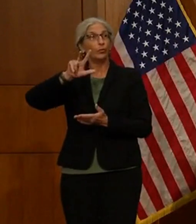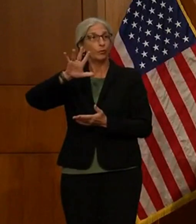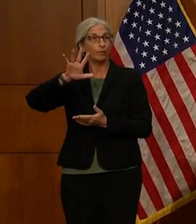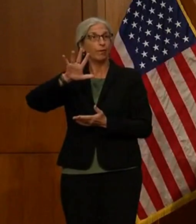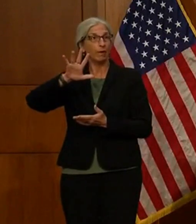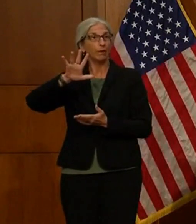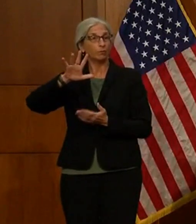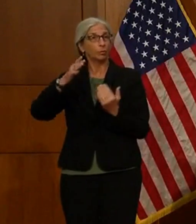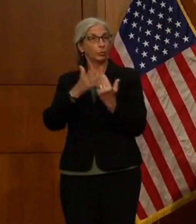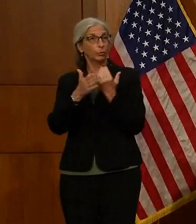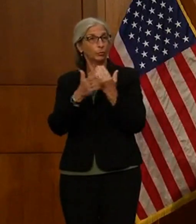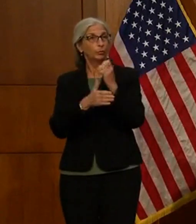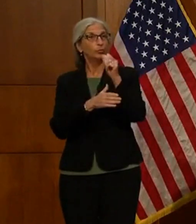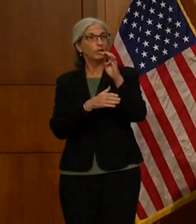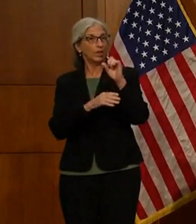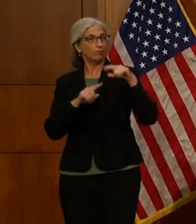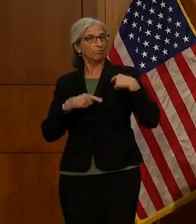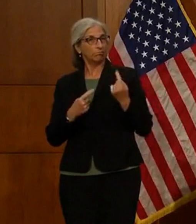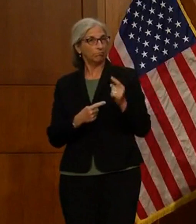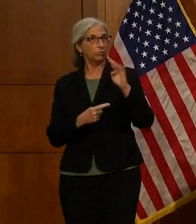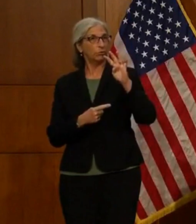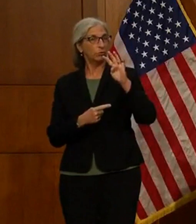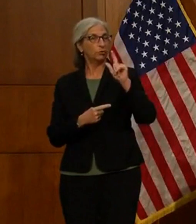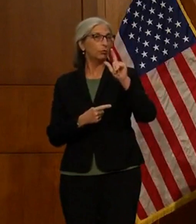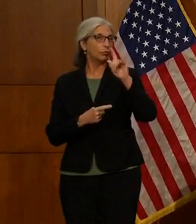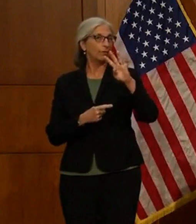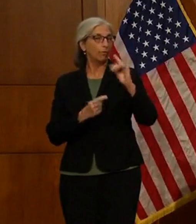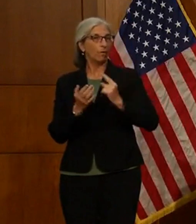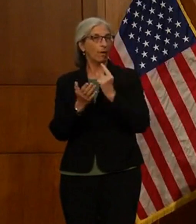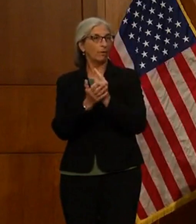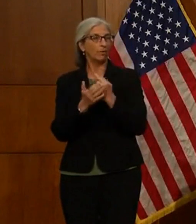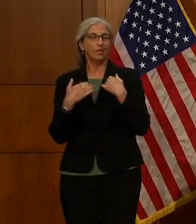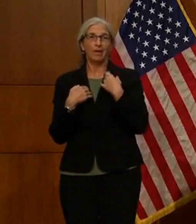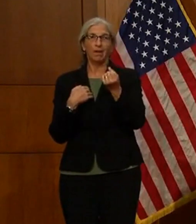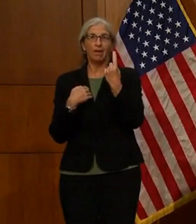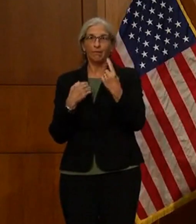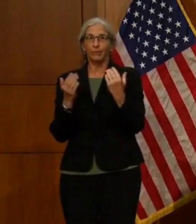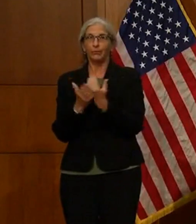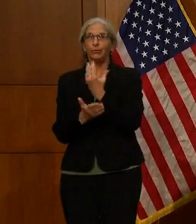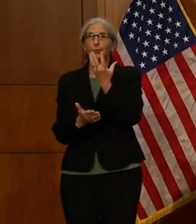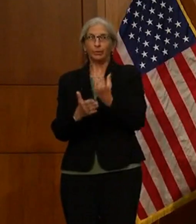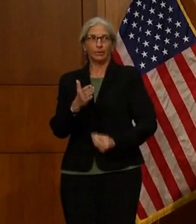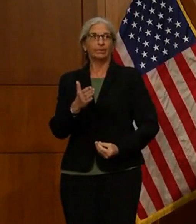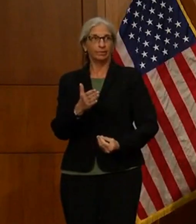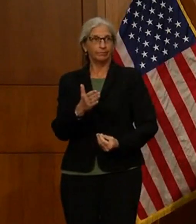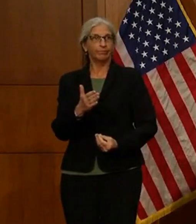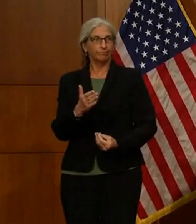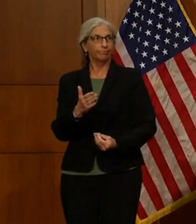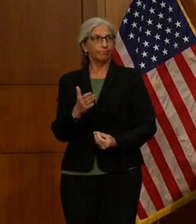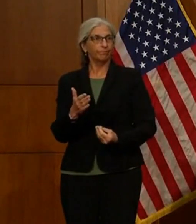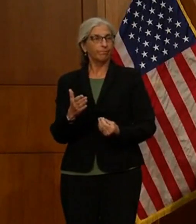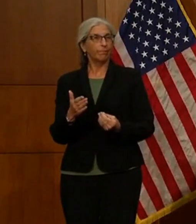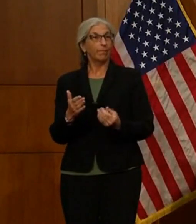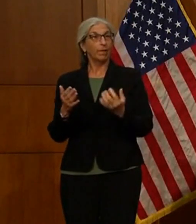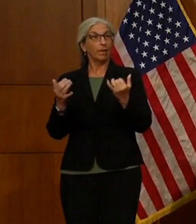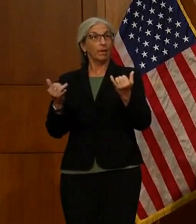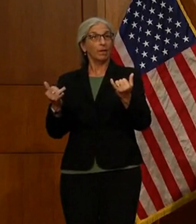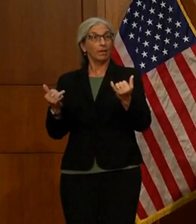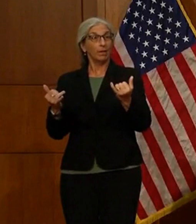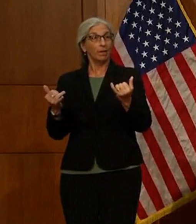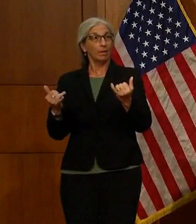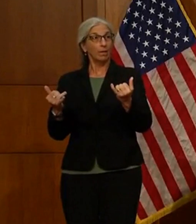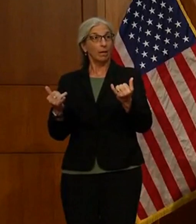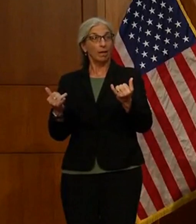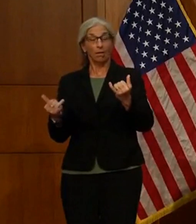1,235 cases. There were 11 new deaths reported. We now stand at